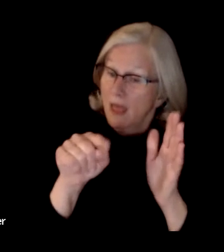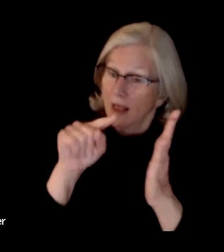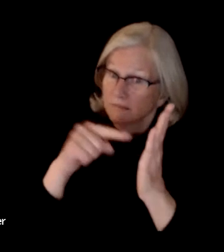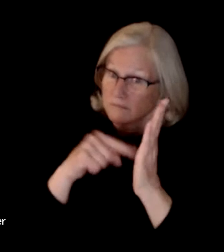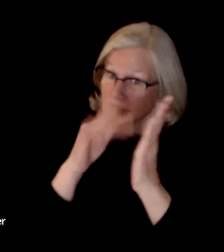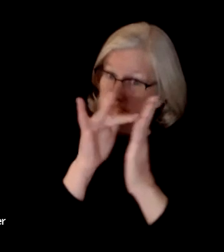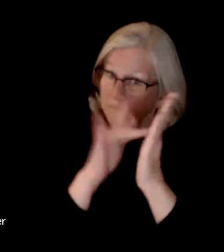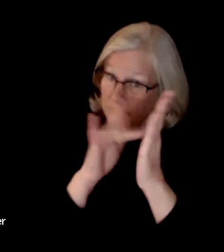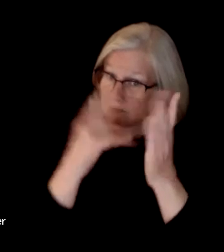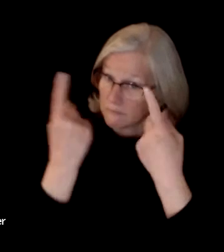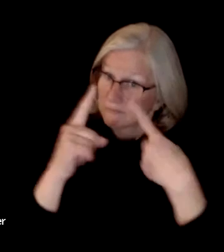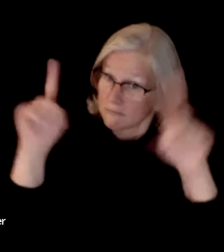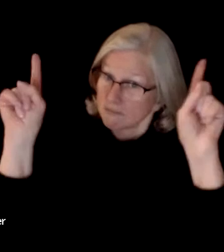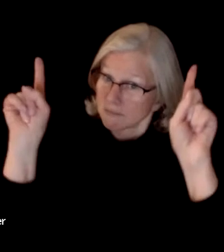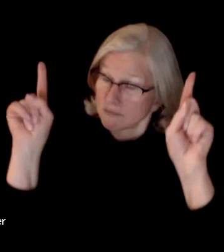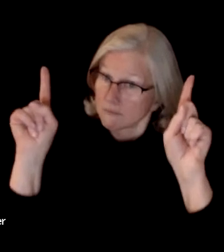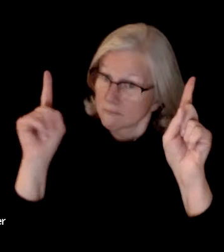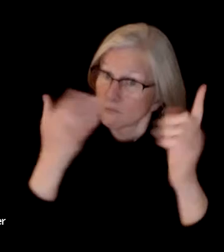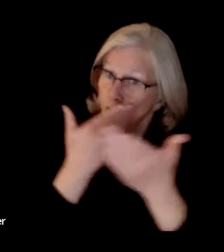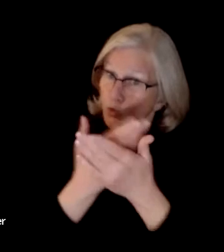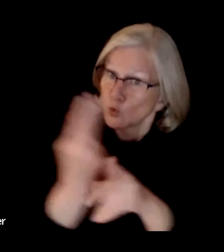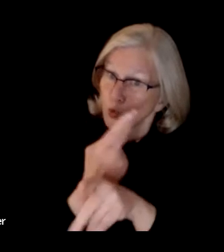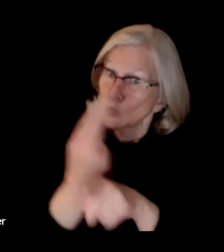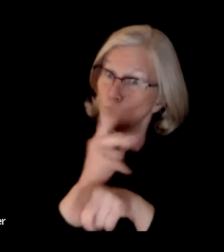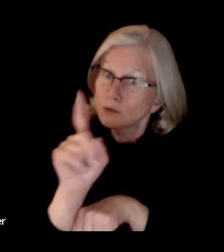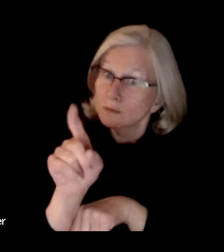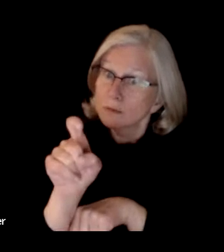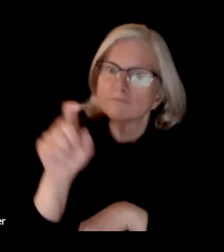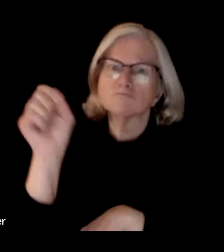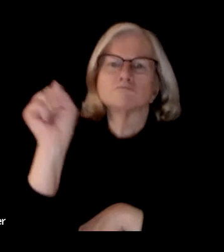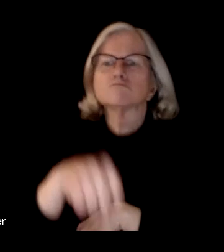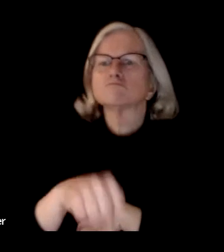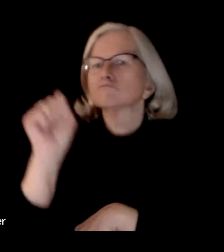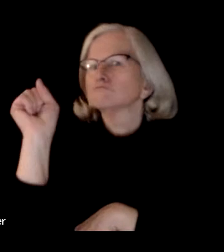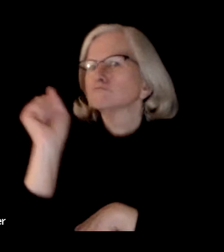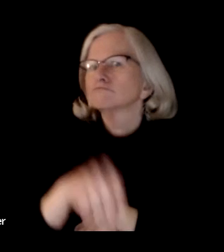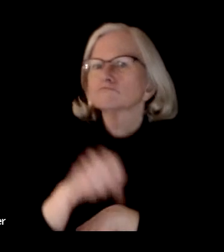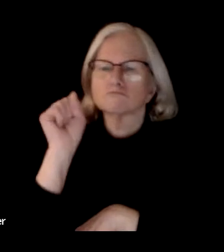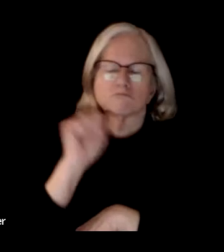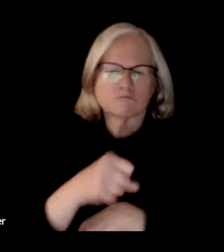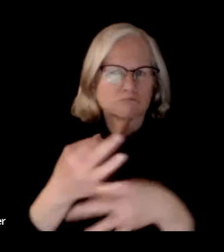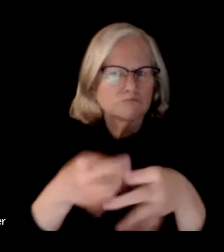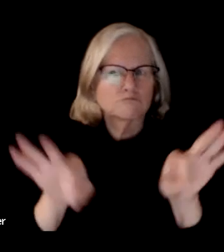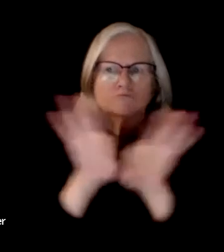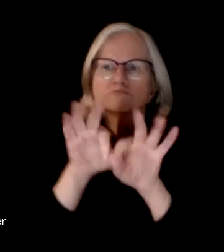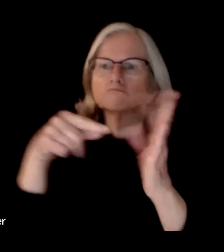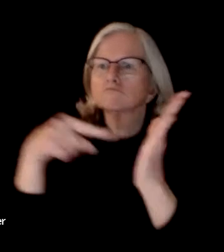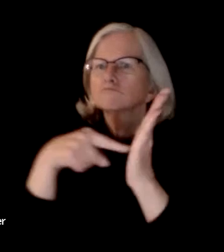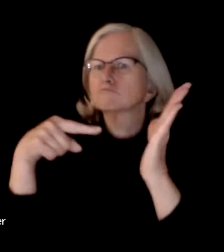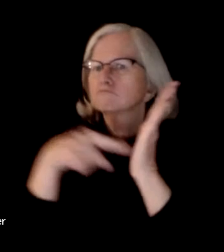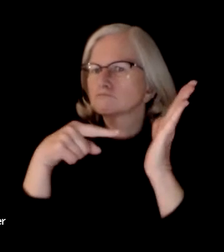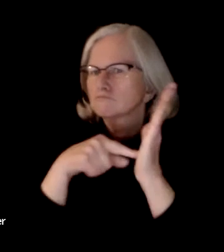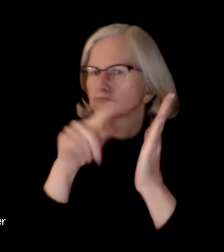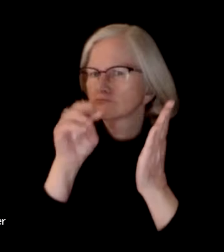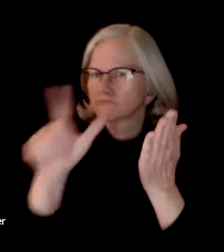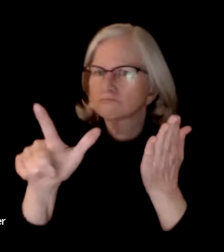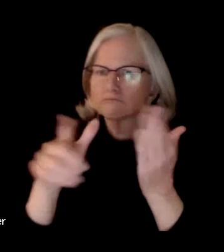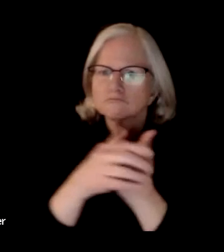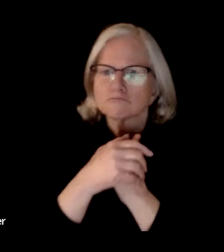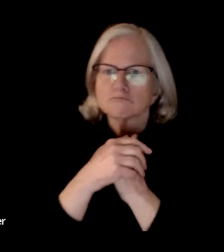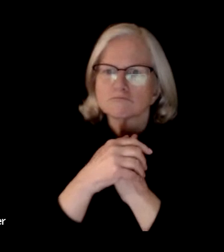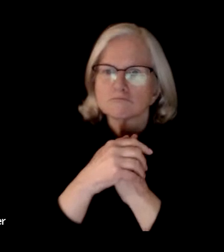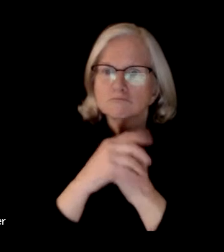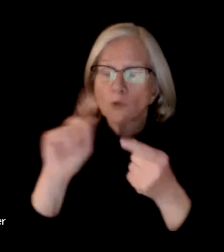you have? Oh, yes. No, it's been a very effective tool. And particularly as case numbers have